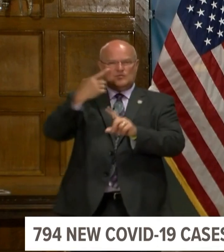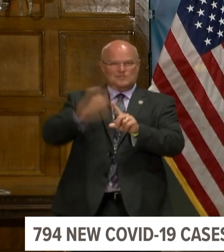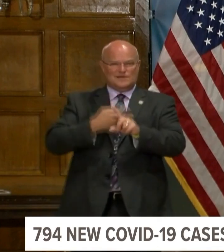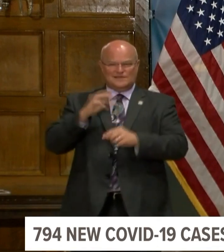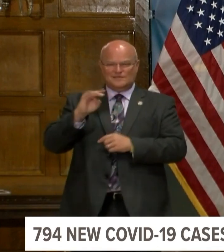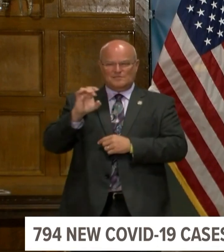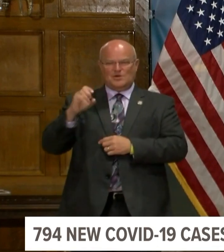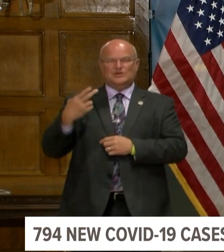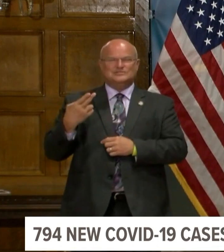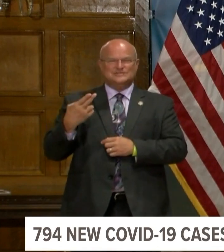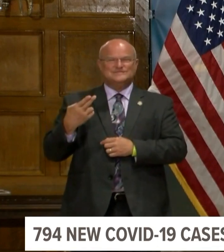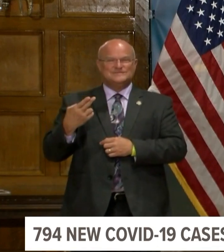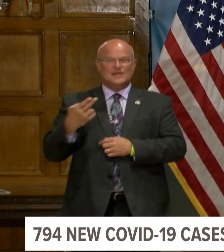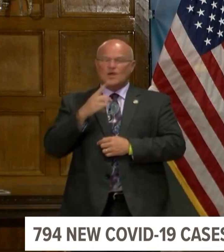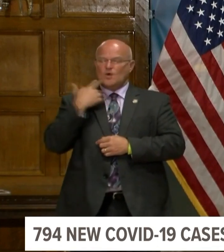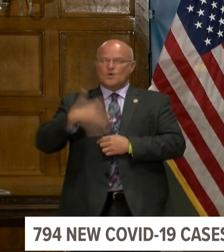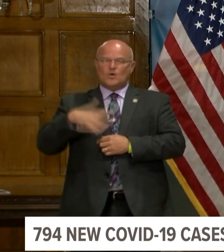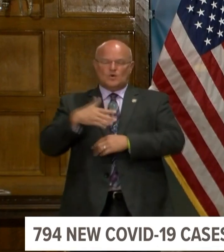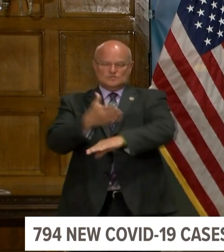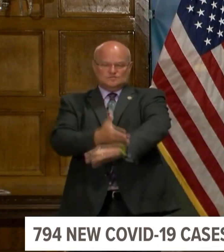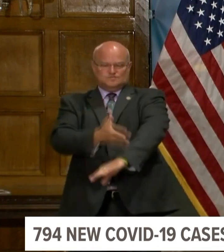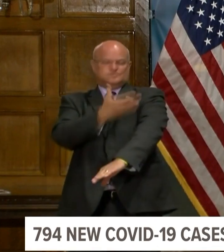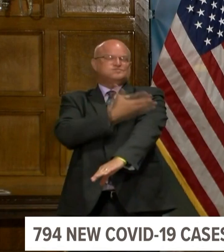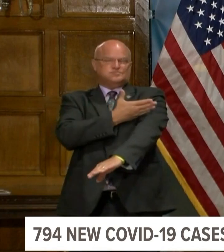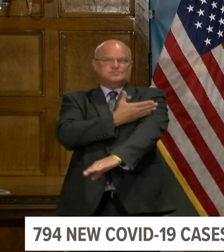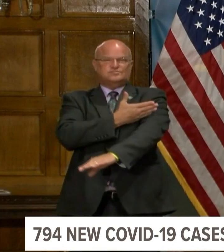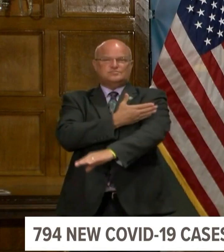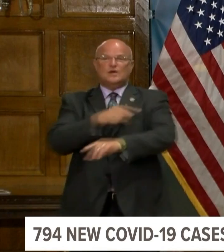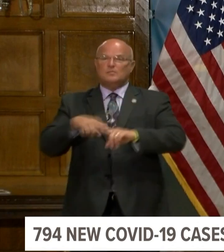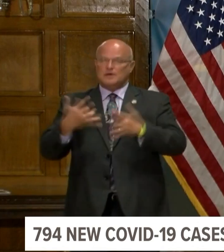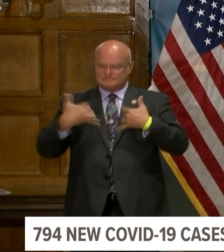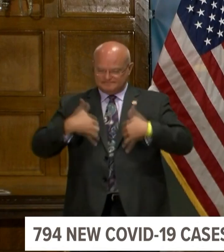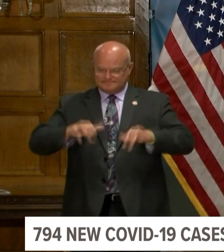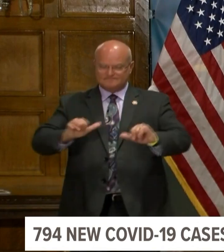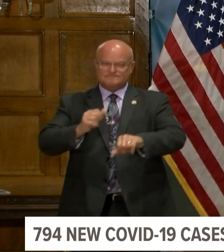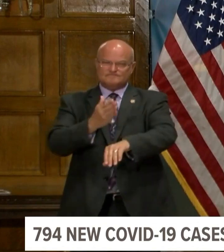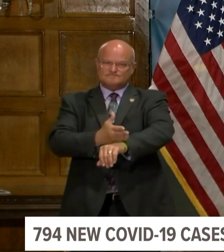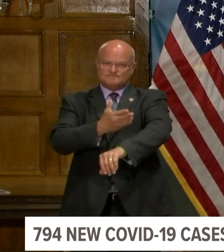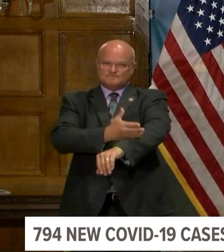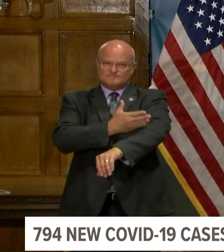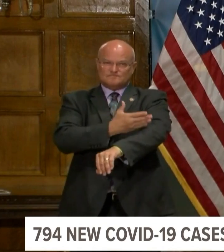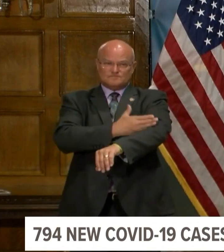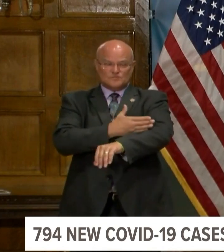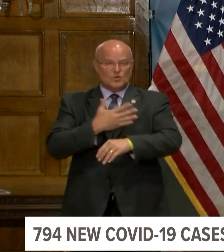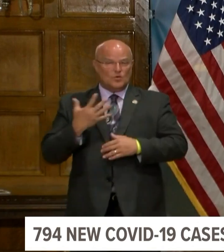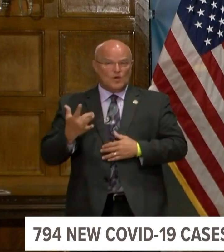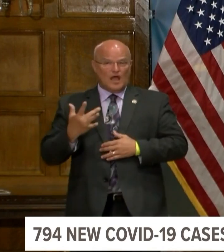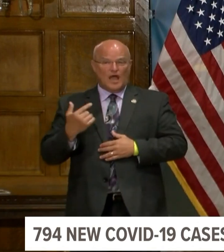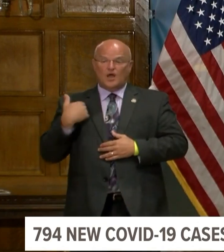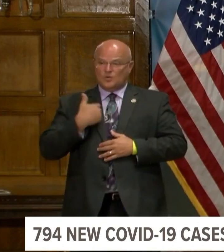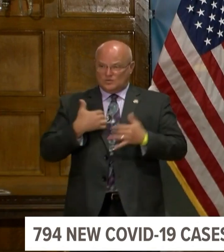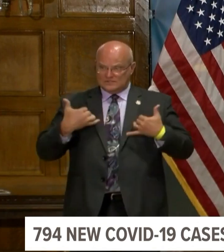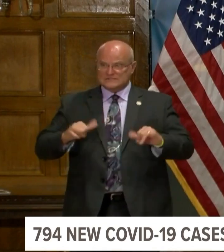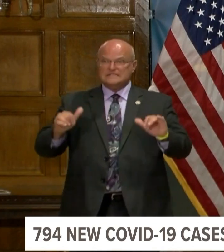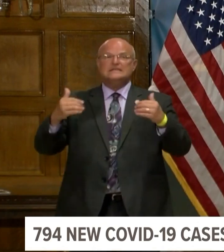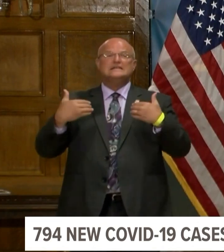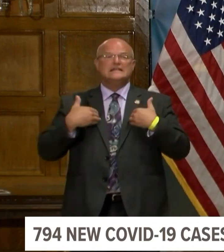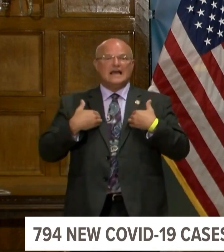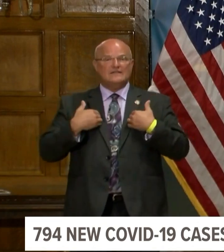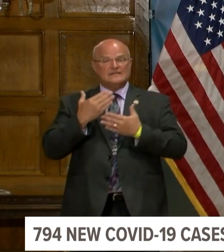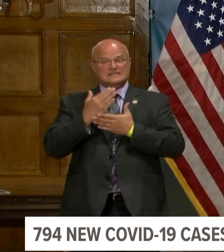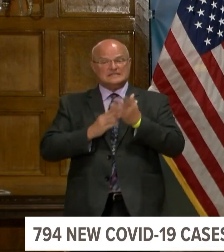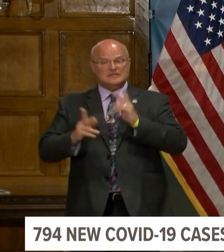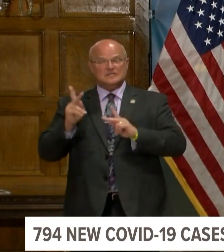of March. So we've made tremendous progress, but we will continue to make progress because we are still having